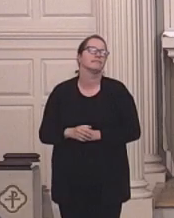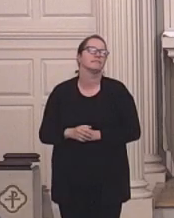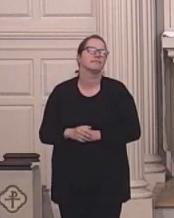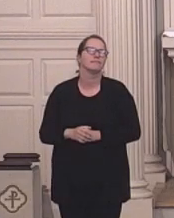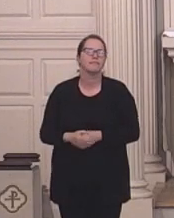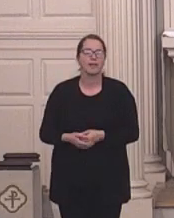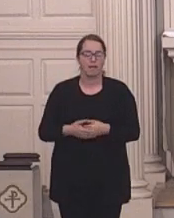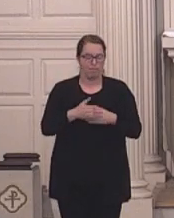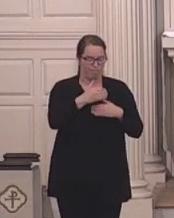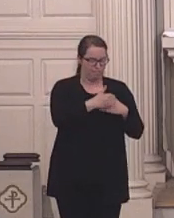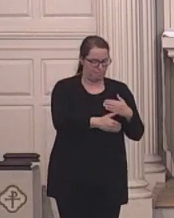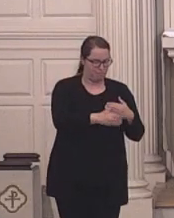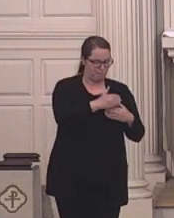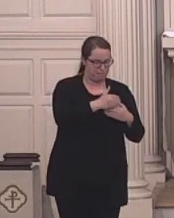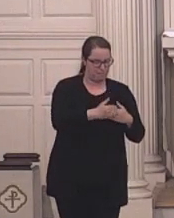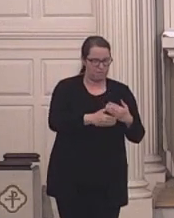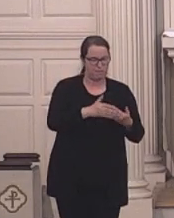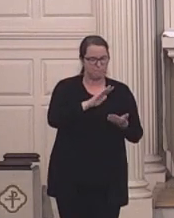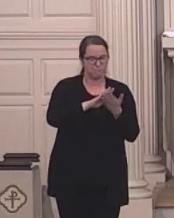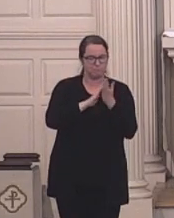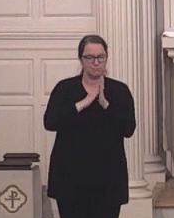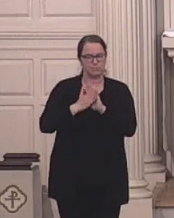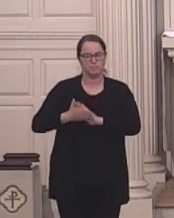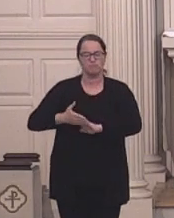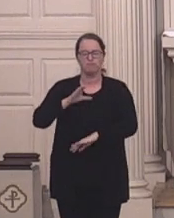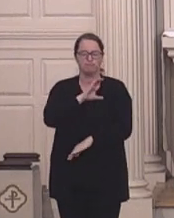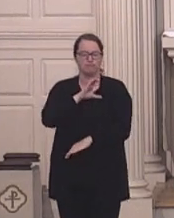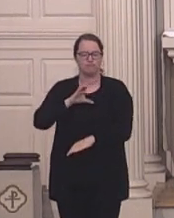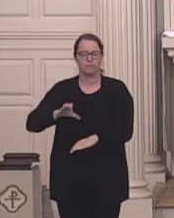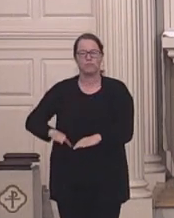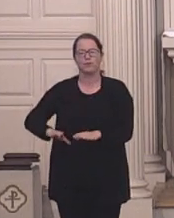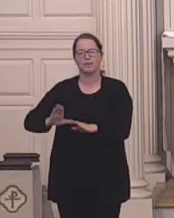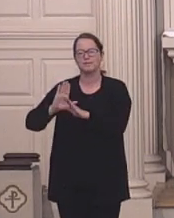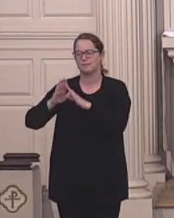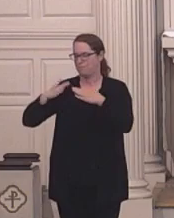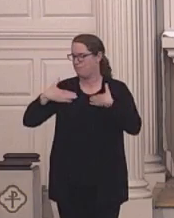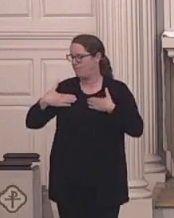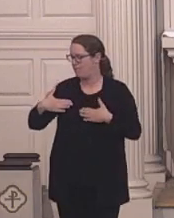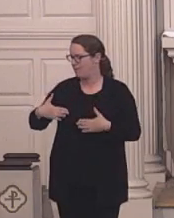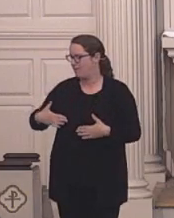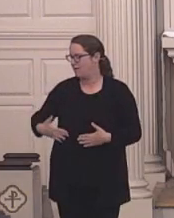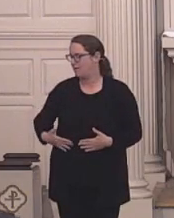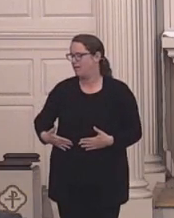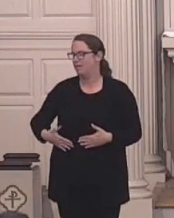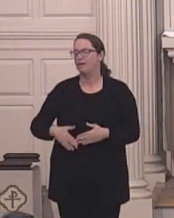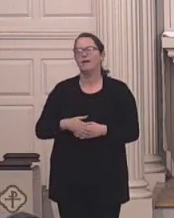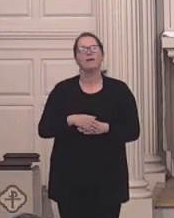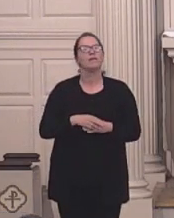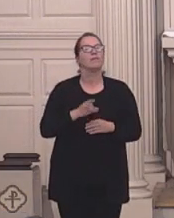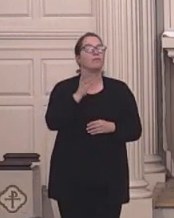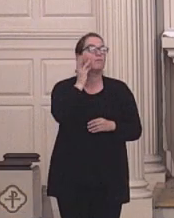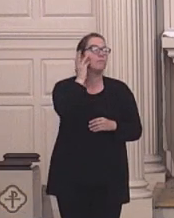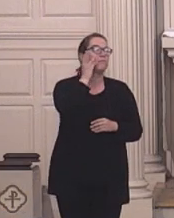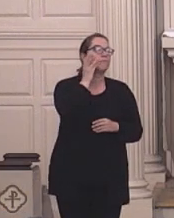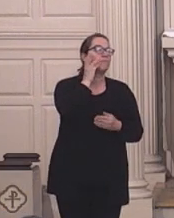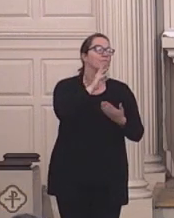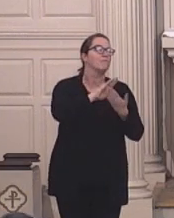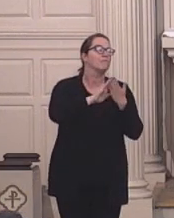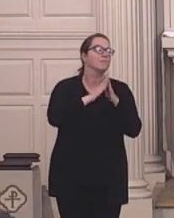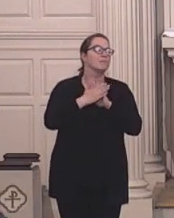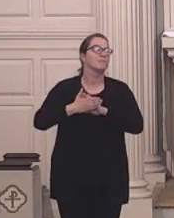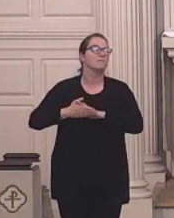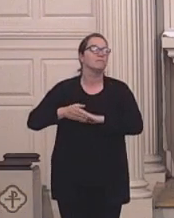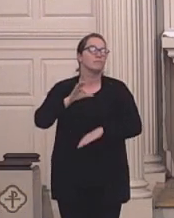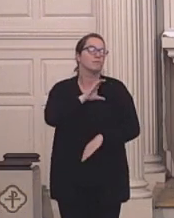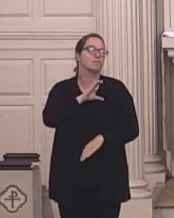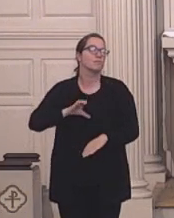and wine we hallowed making, thus our sacrifice of